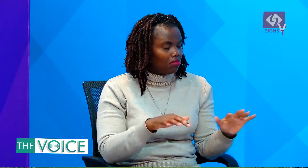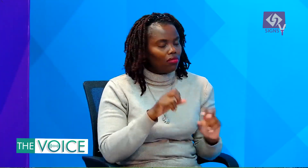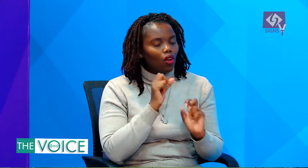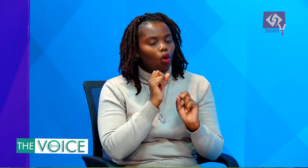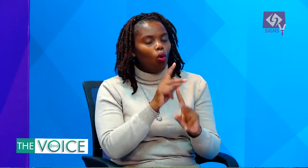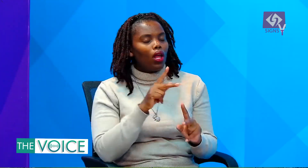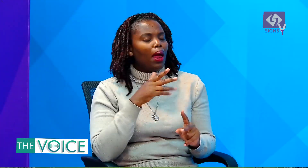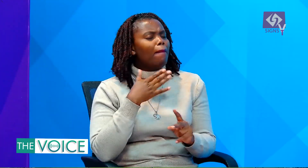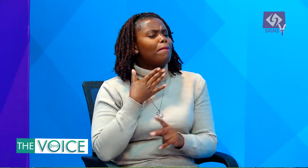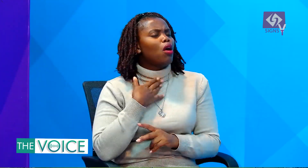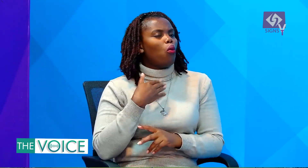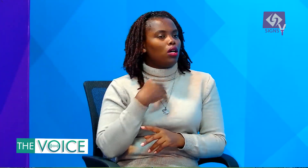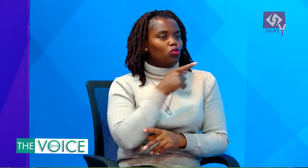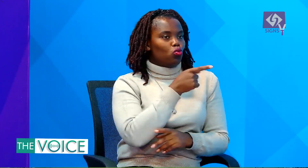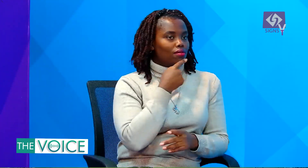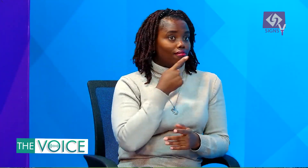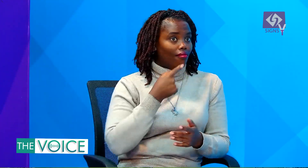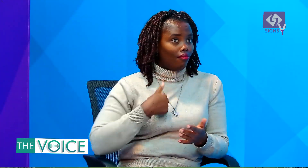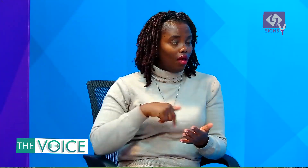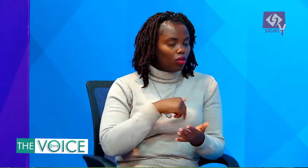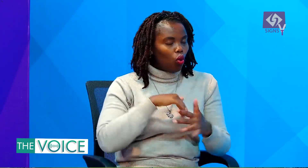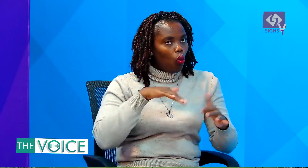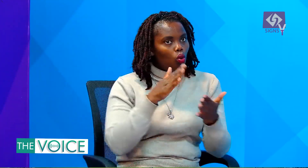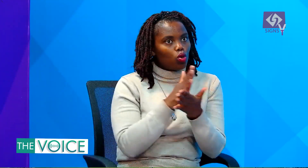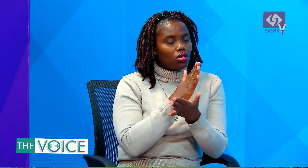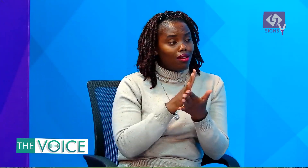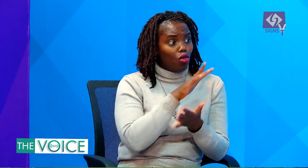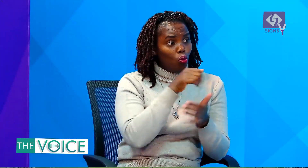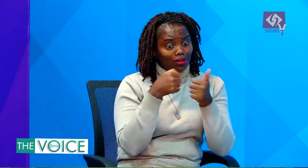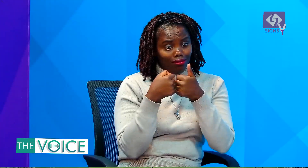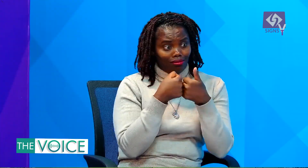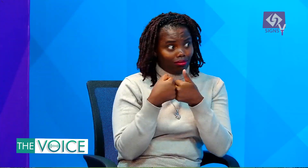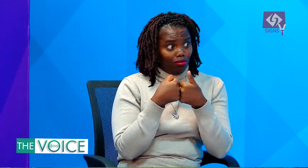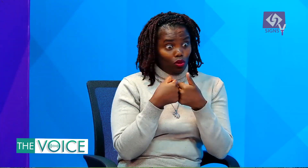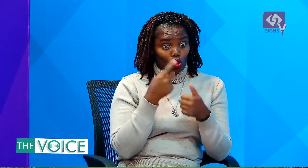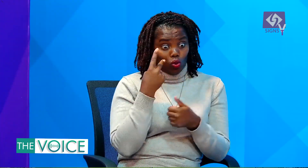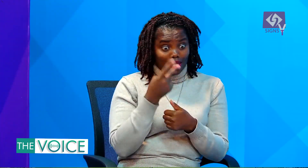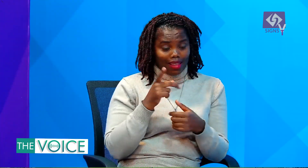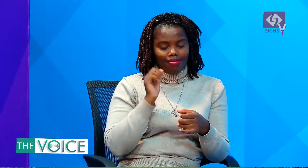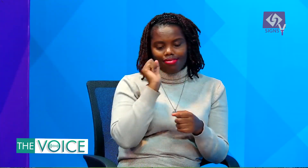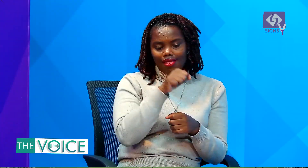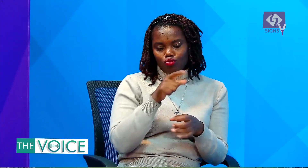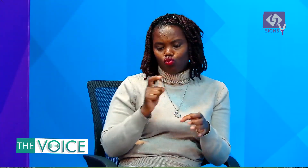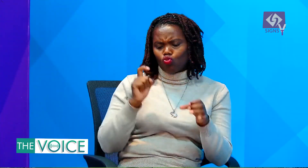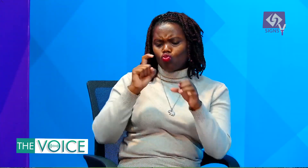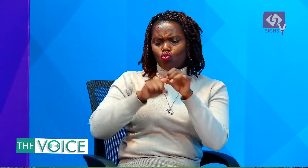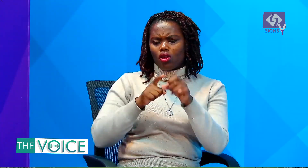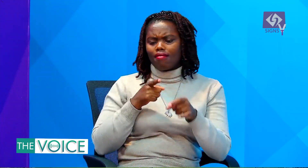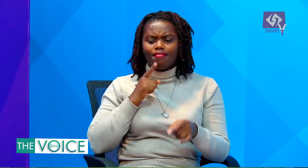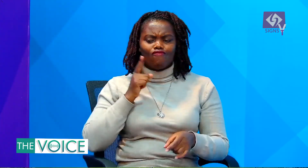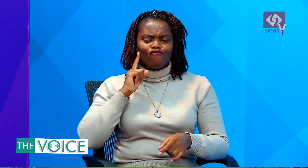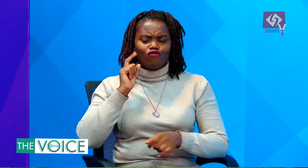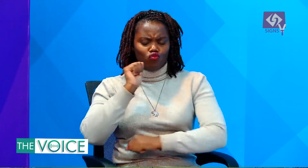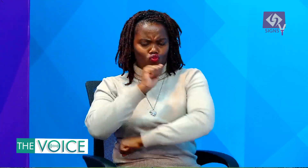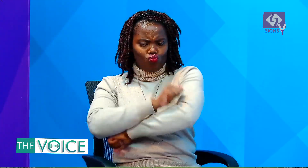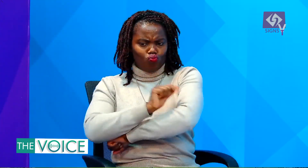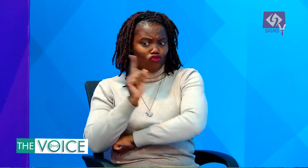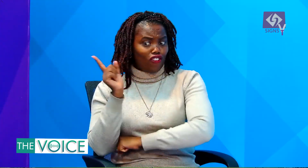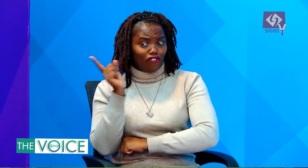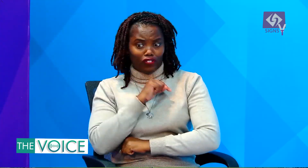as how you have been using sign language. So I want you to tell us, or you share your challenges that you have experienced after joining a